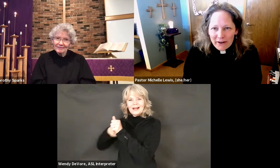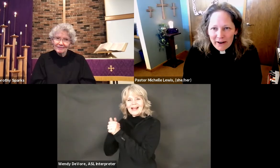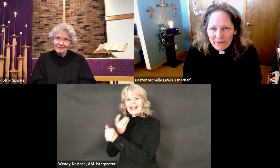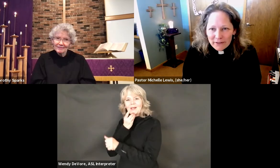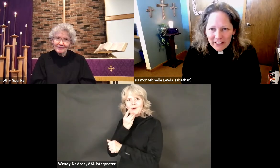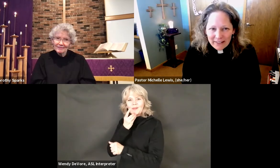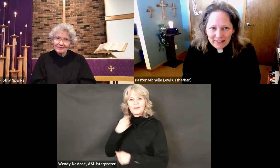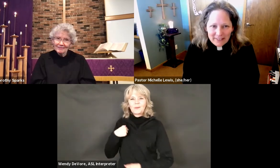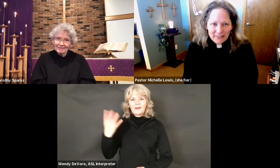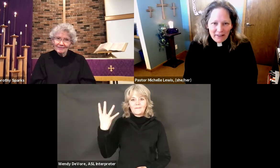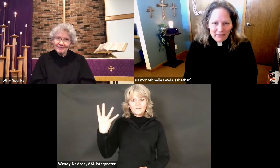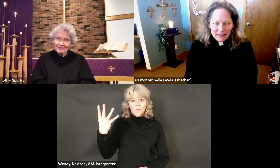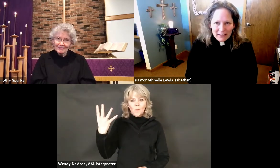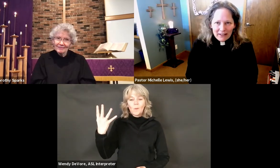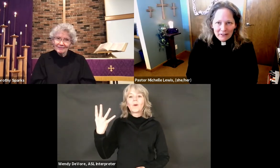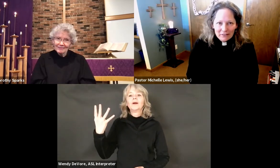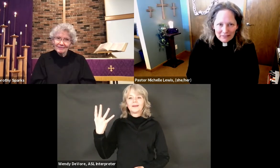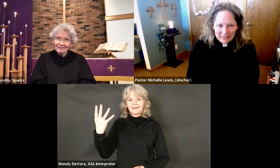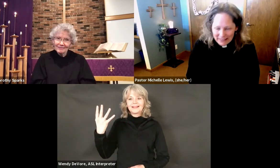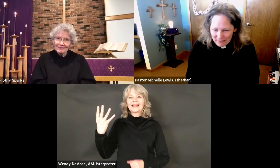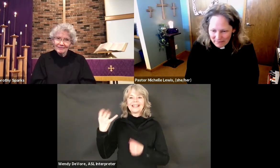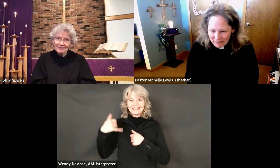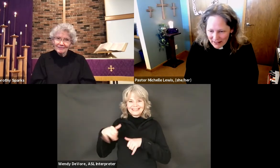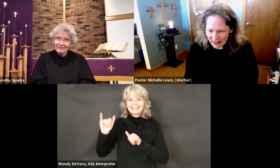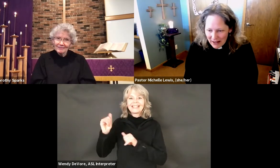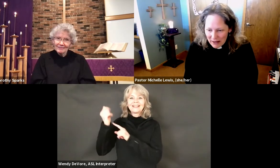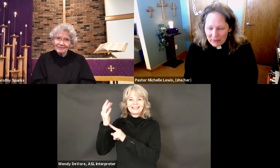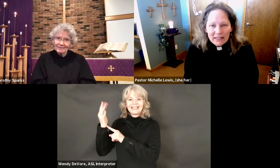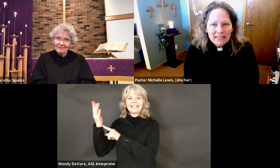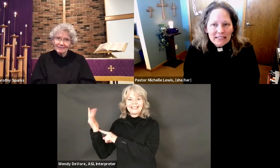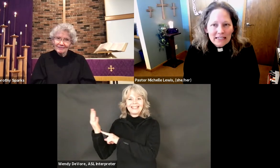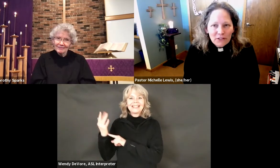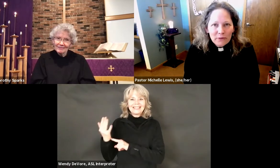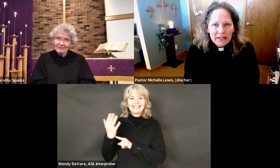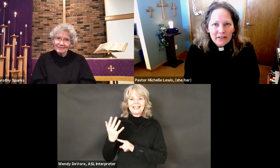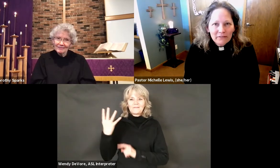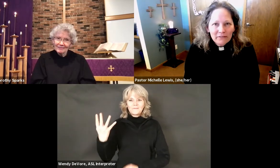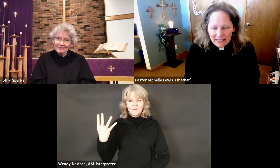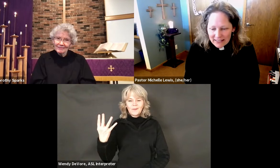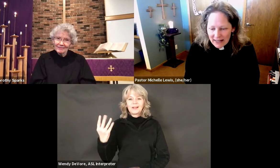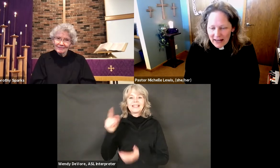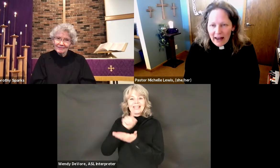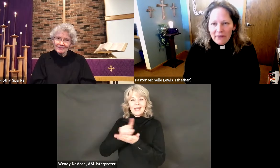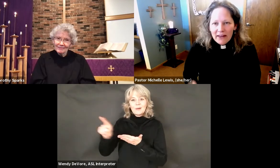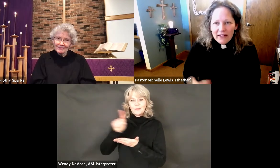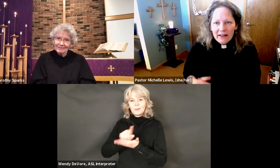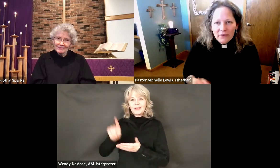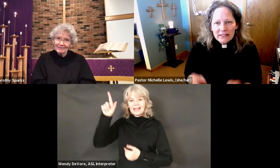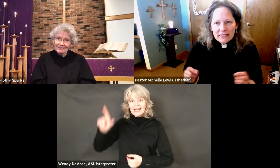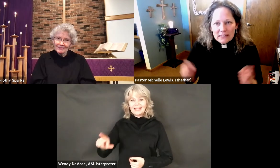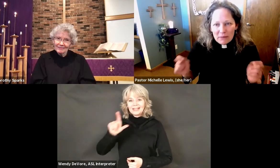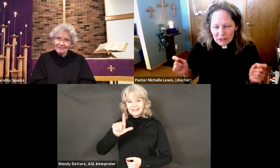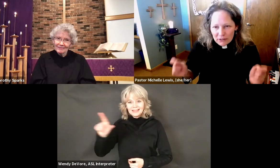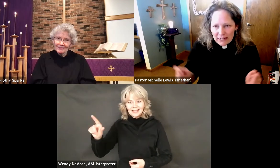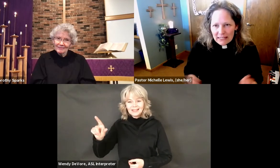4 of those candles left that are lit. Because each week of Lent, and then on